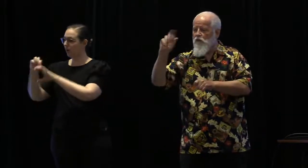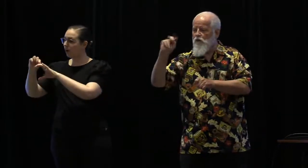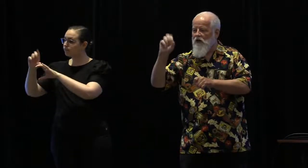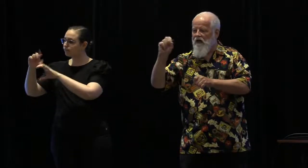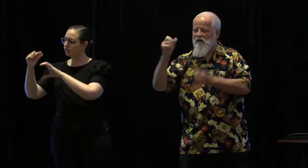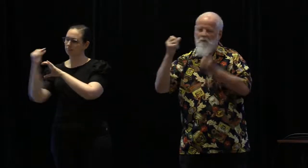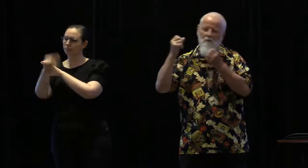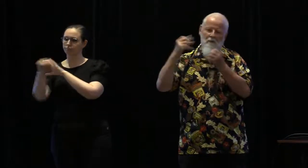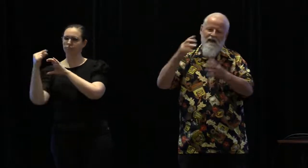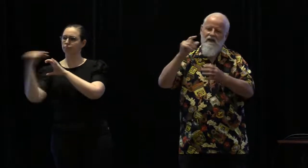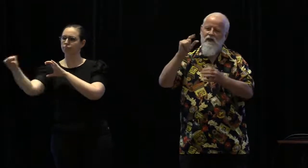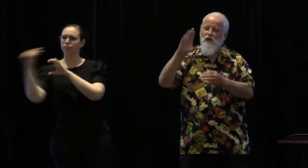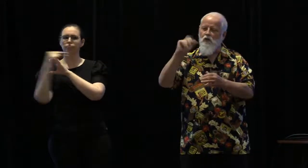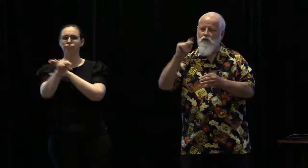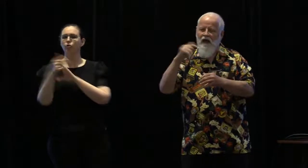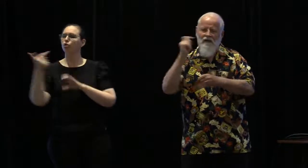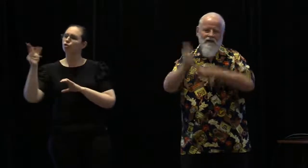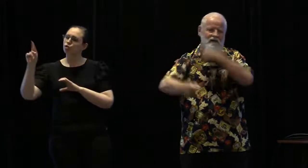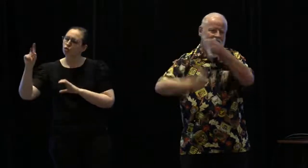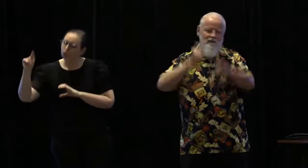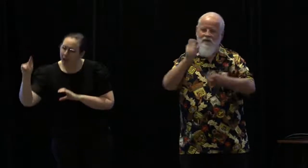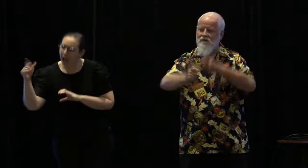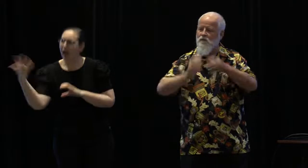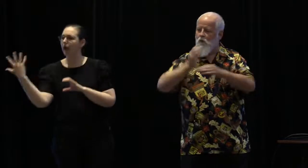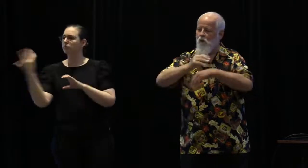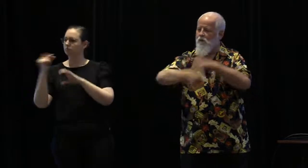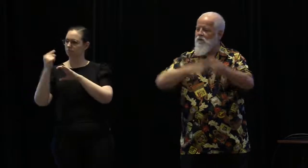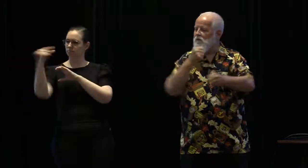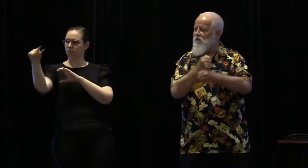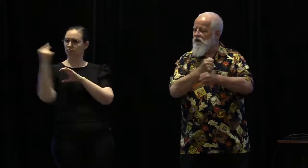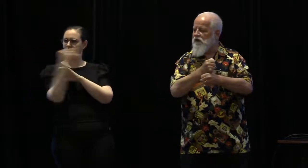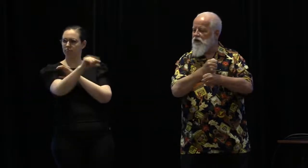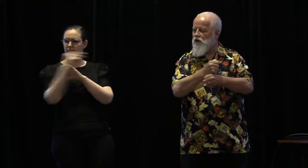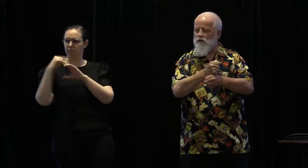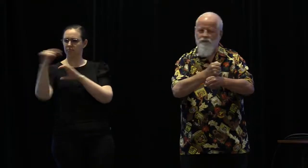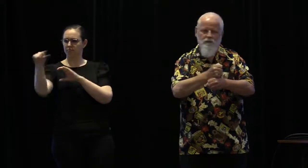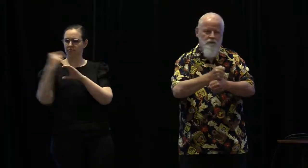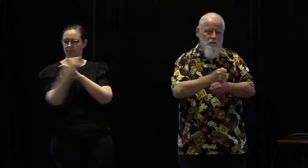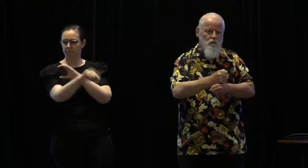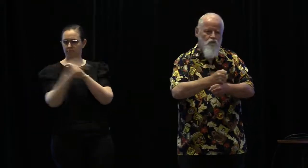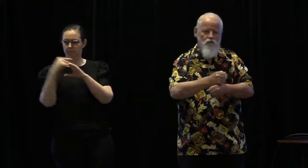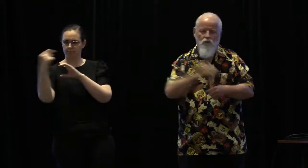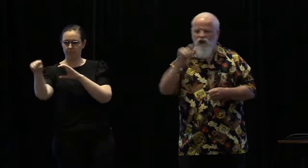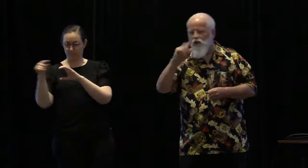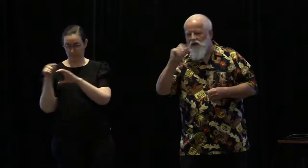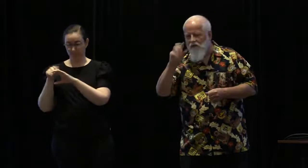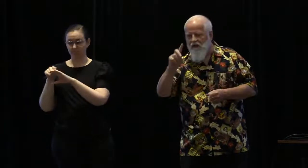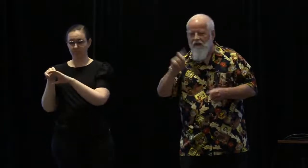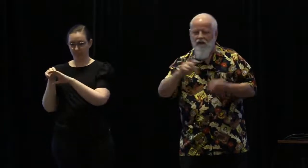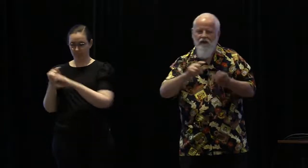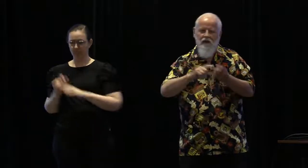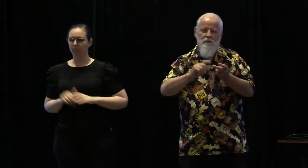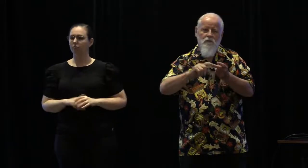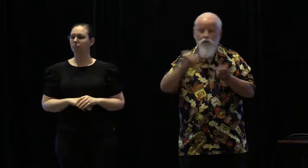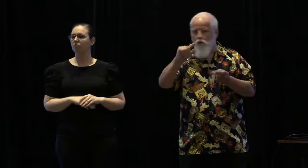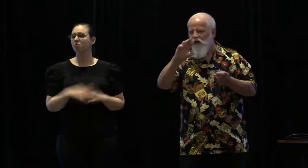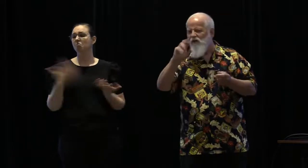interest. And that money has been used for grants over the years to support